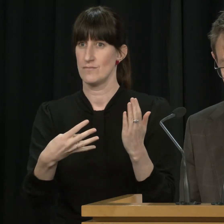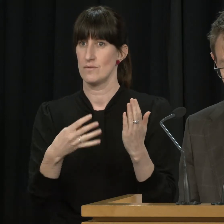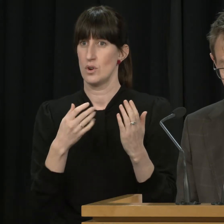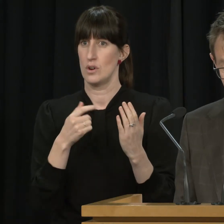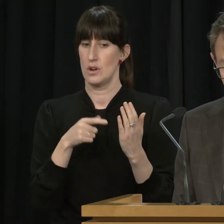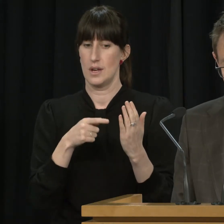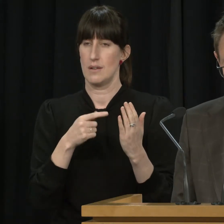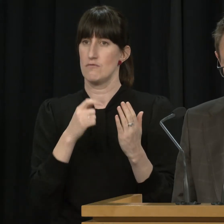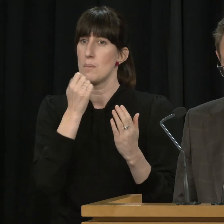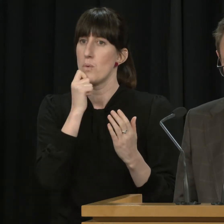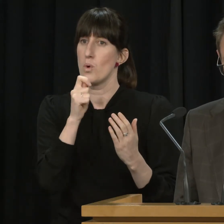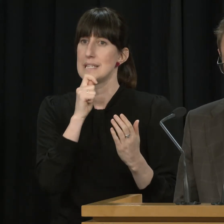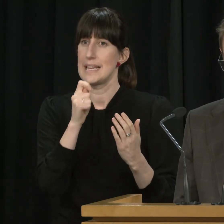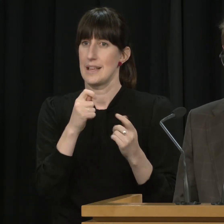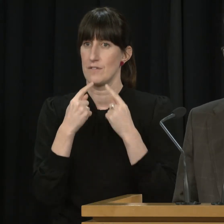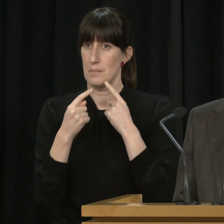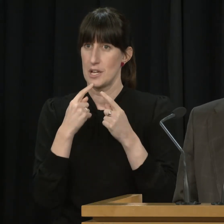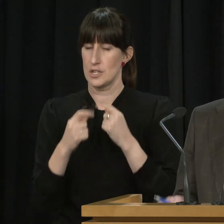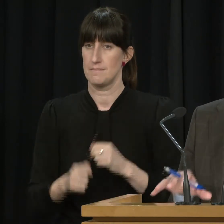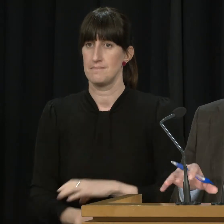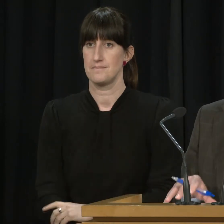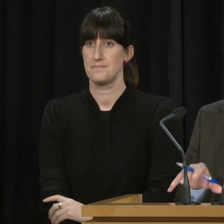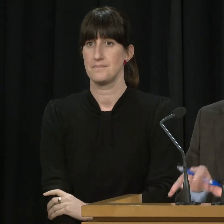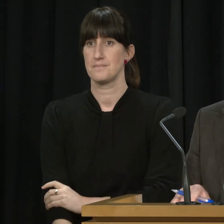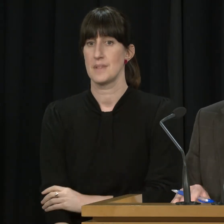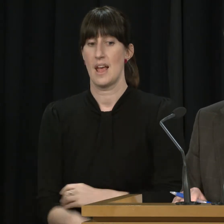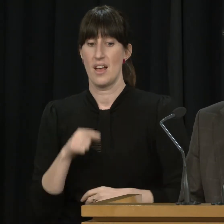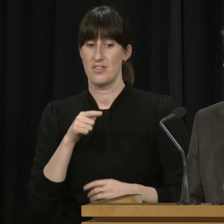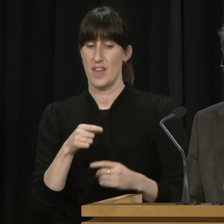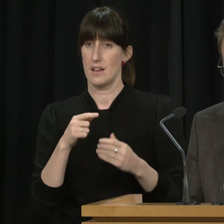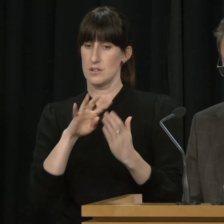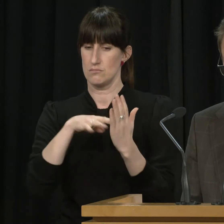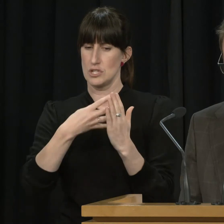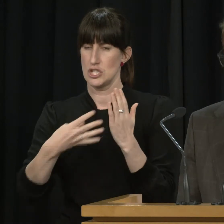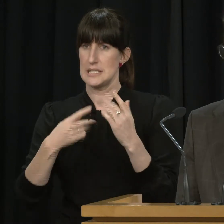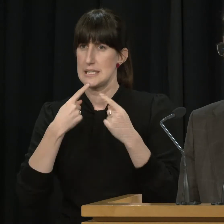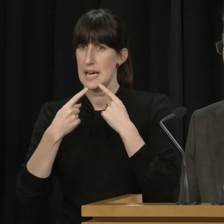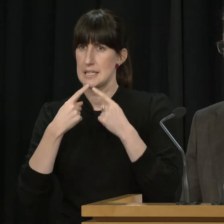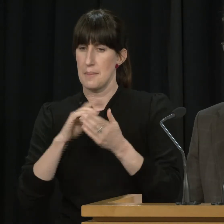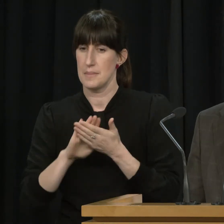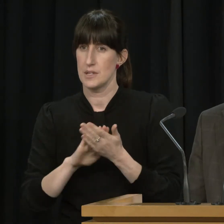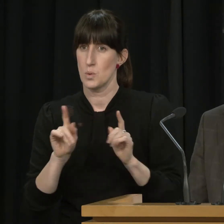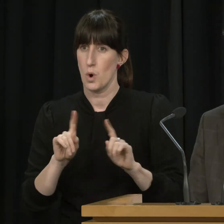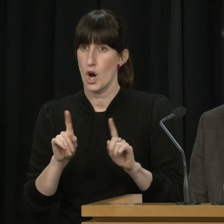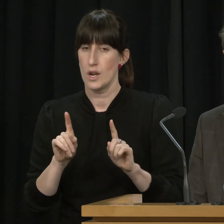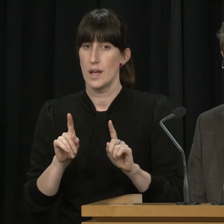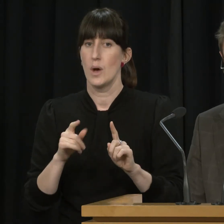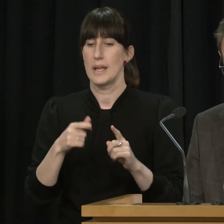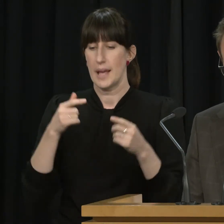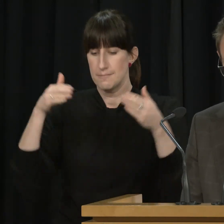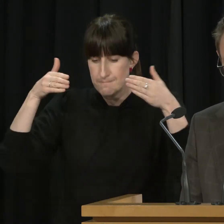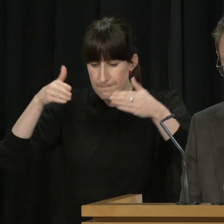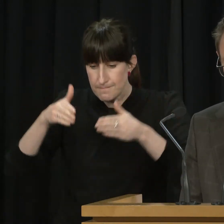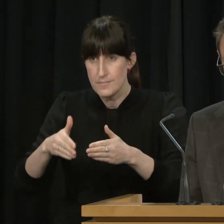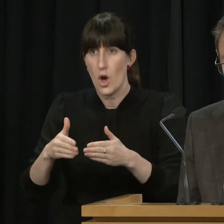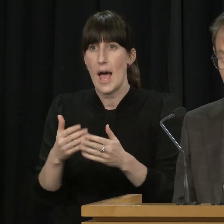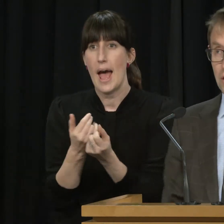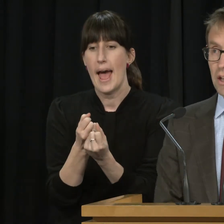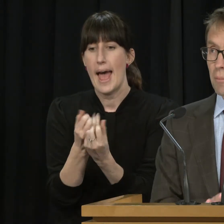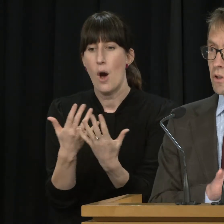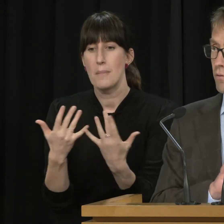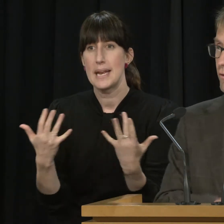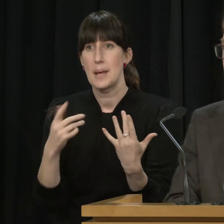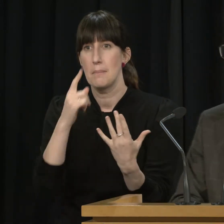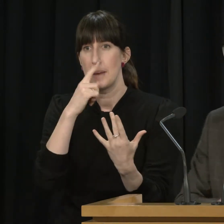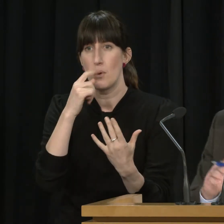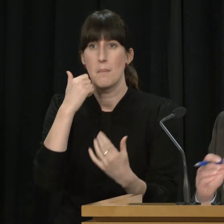week. Importantly, these data allow us to drill more deeply into vaccine uptake by Māori and Pacific peoples, including